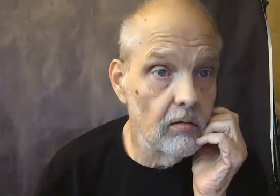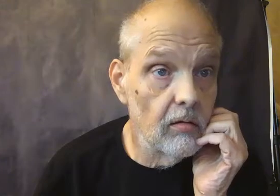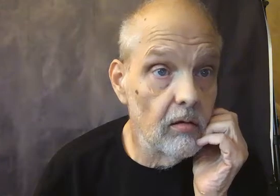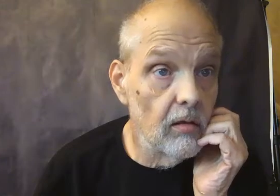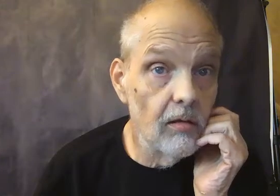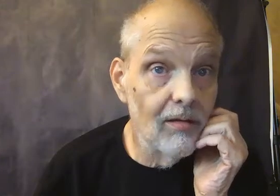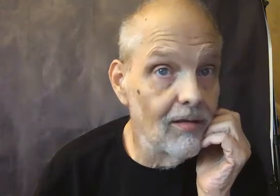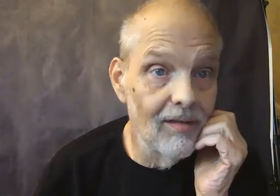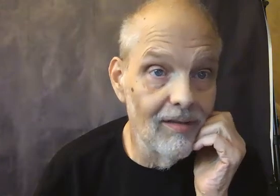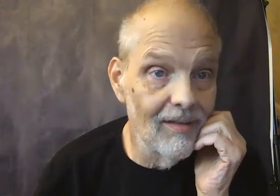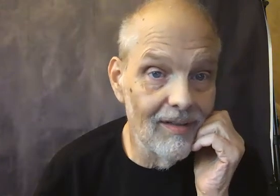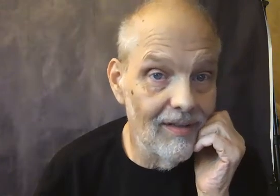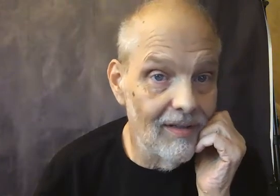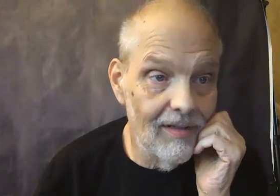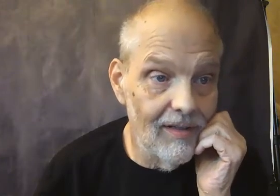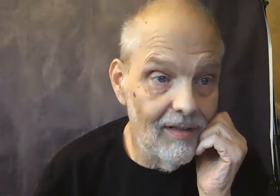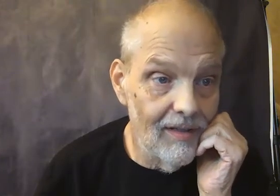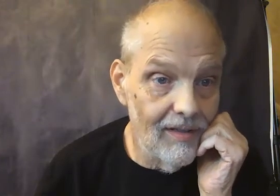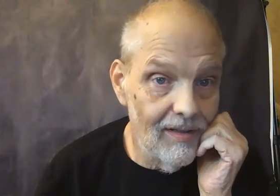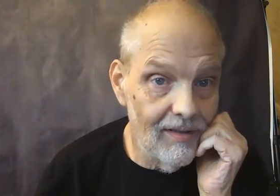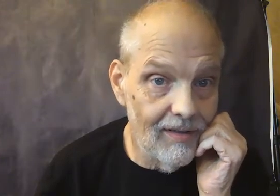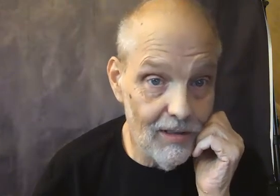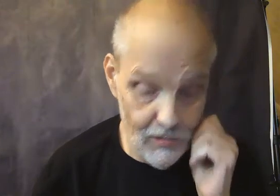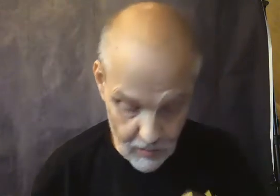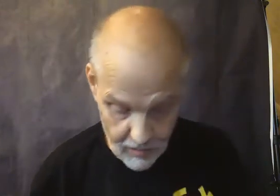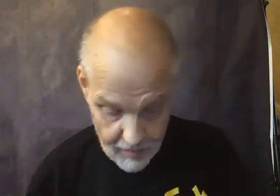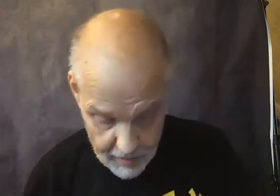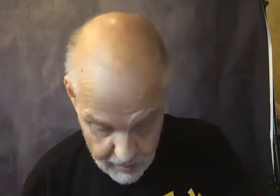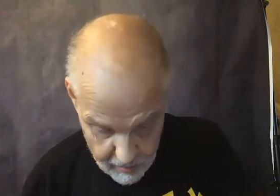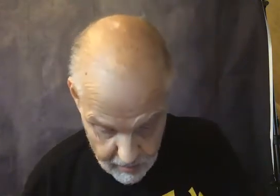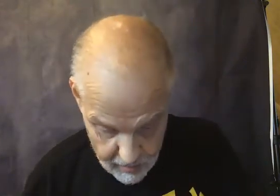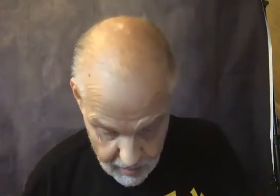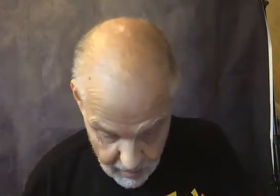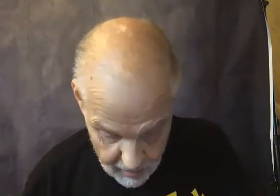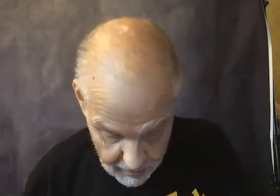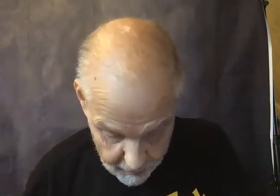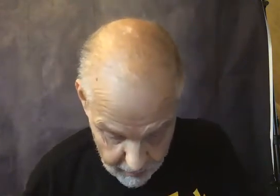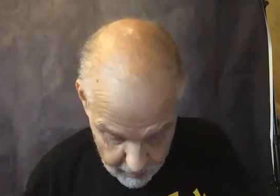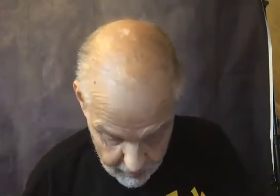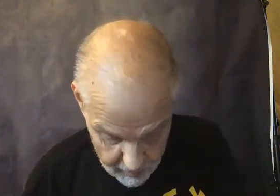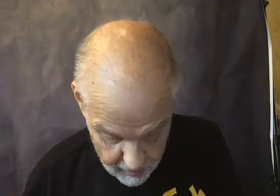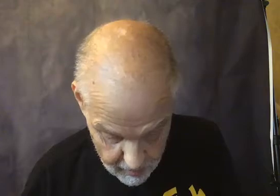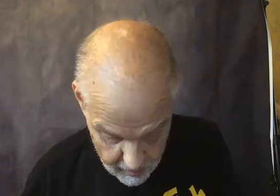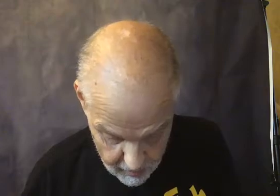No. All right. I love it.